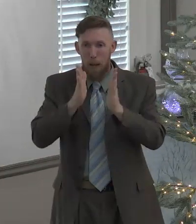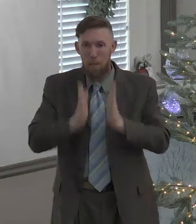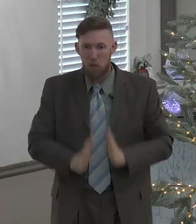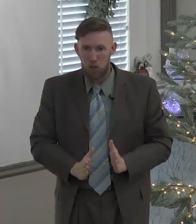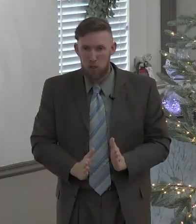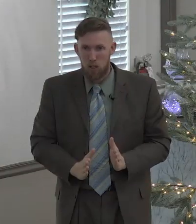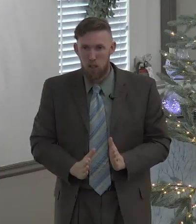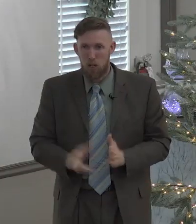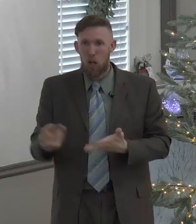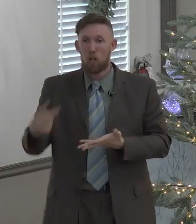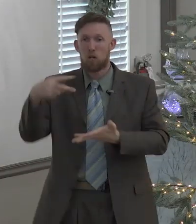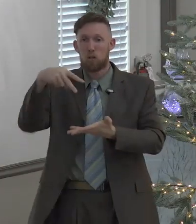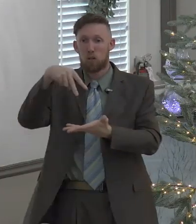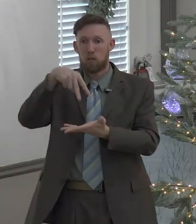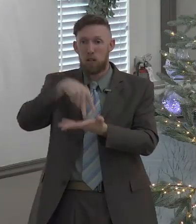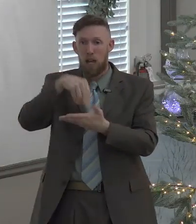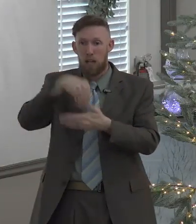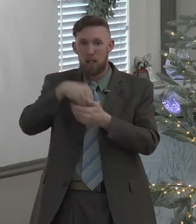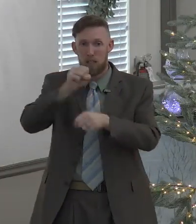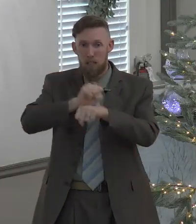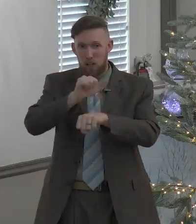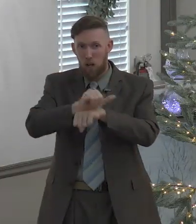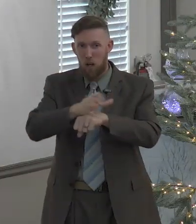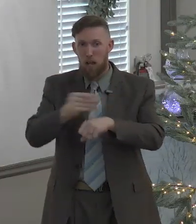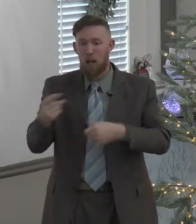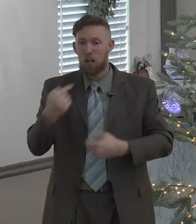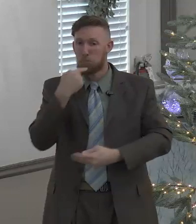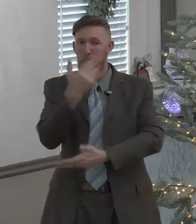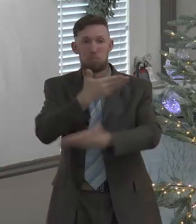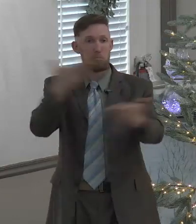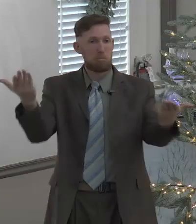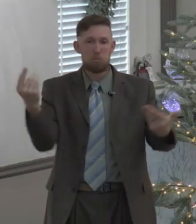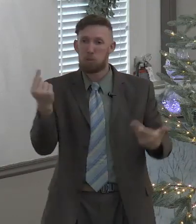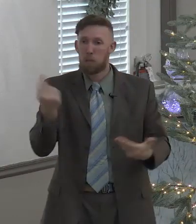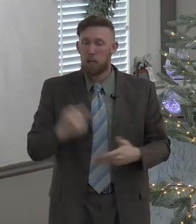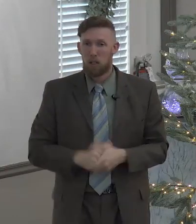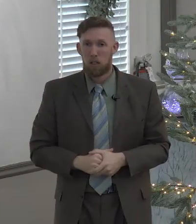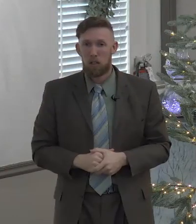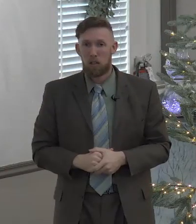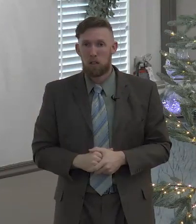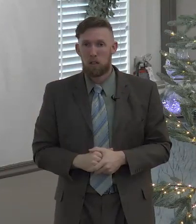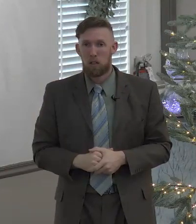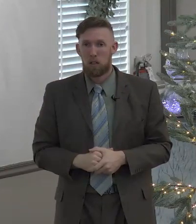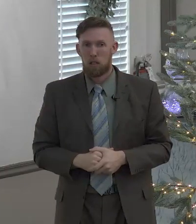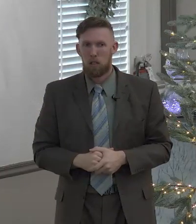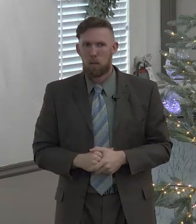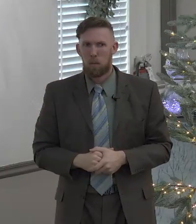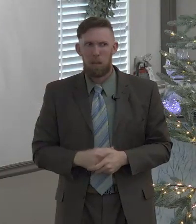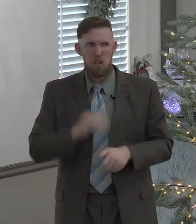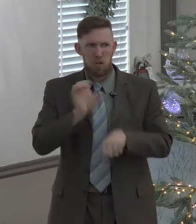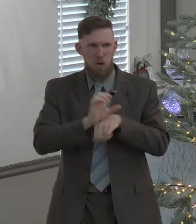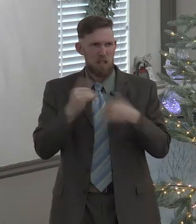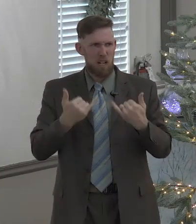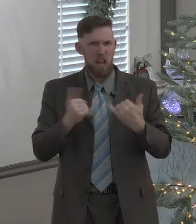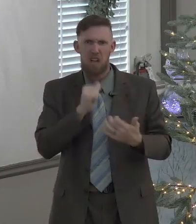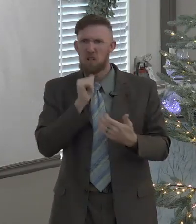to stand up and say something. I would be very afraid to do that here at Elmwood Baptist Church.